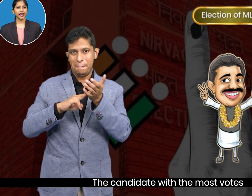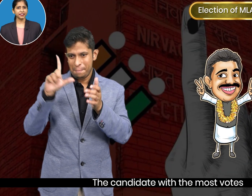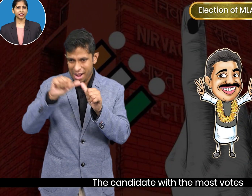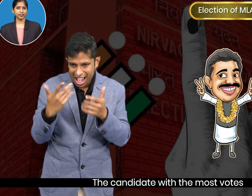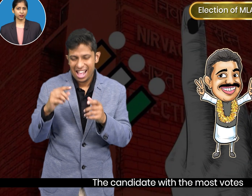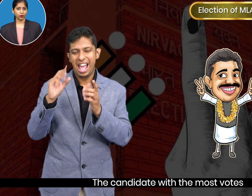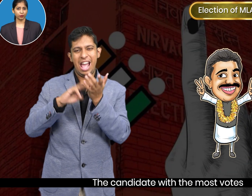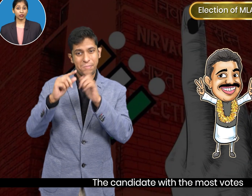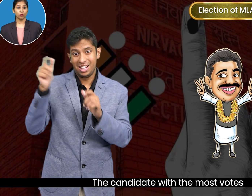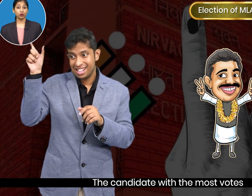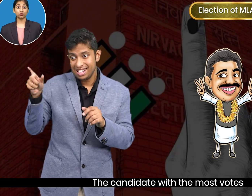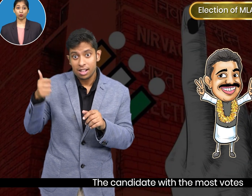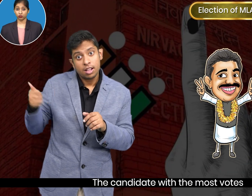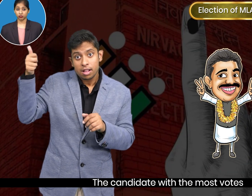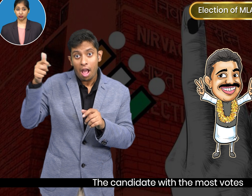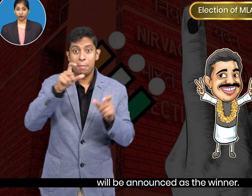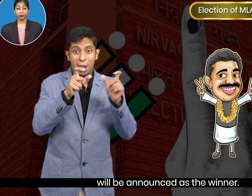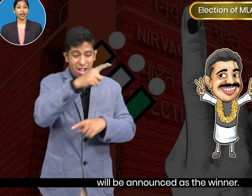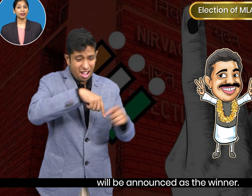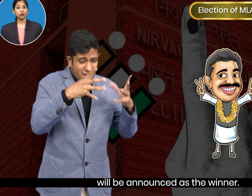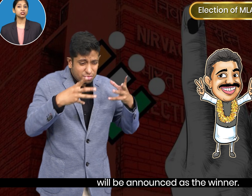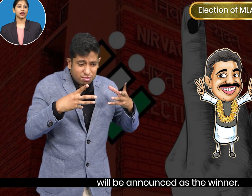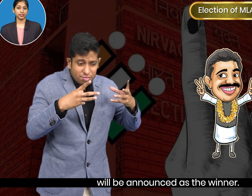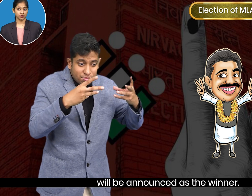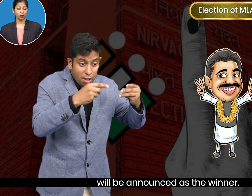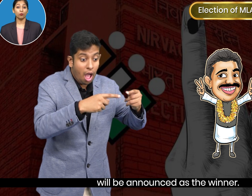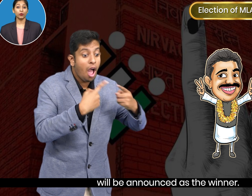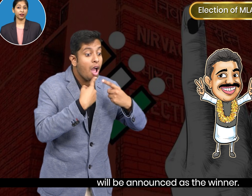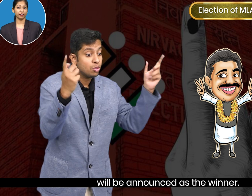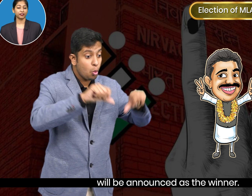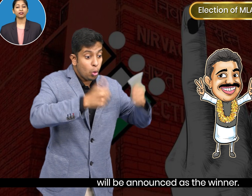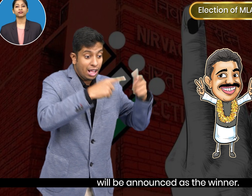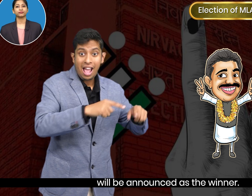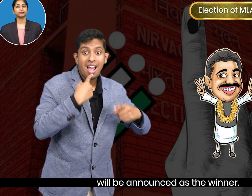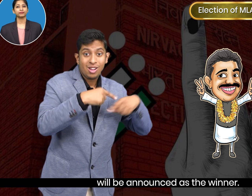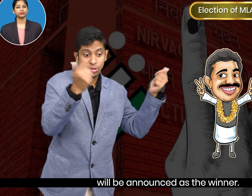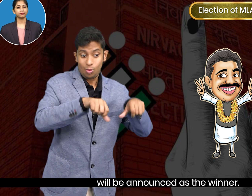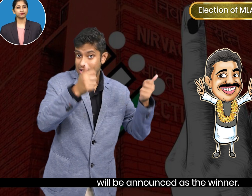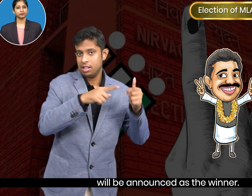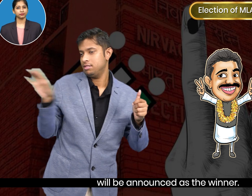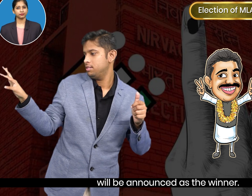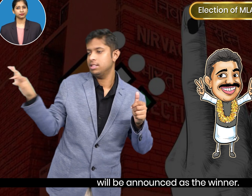The candidate with the most votes will be announced as the winner.